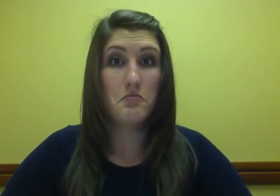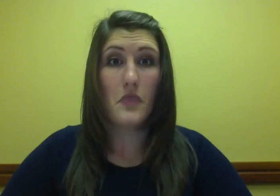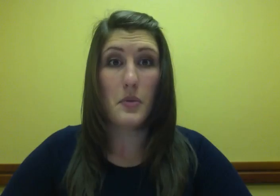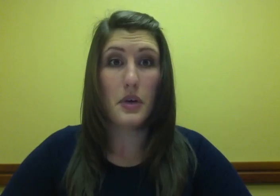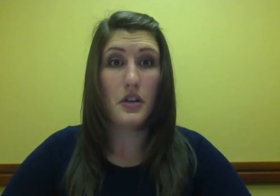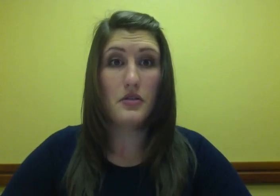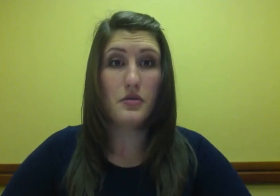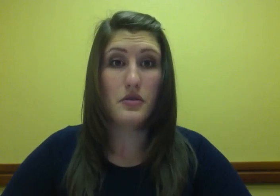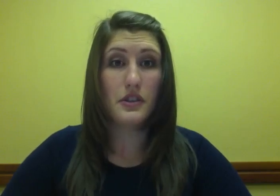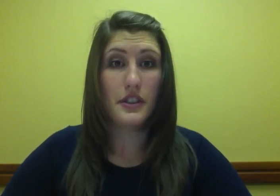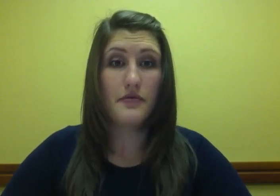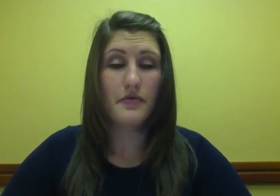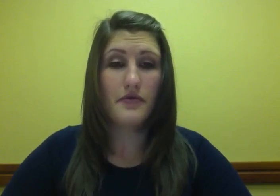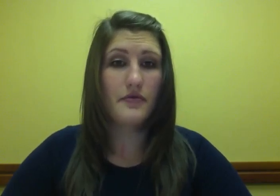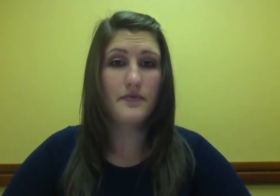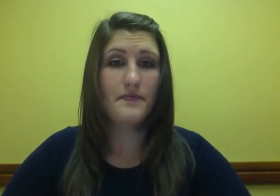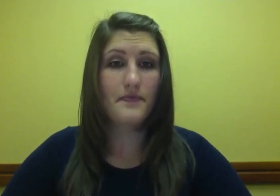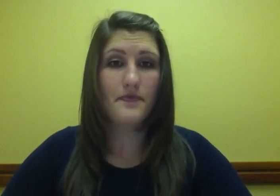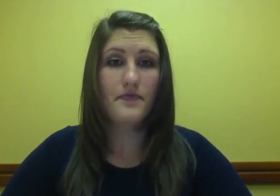It paused? Okay.